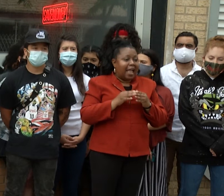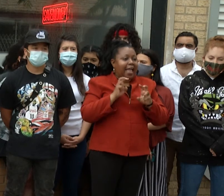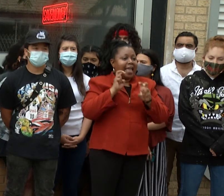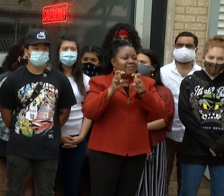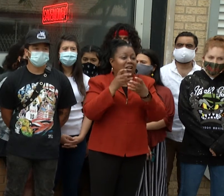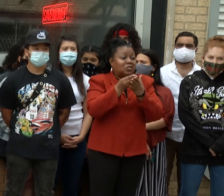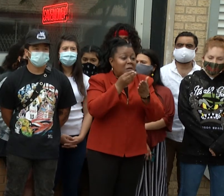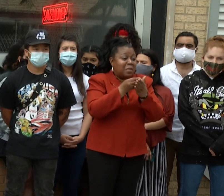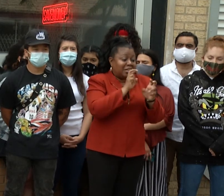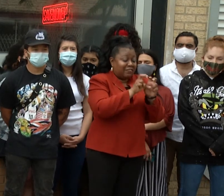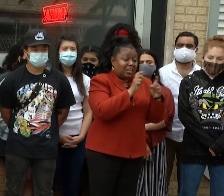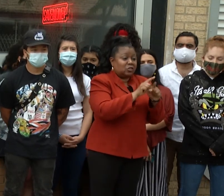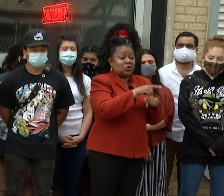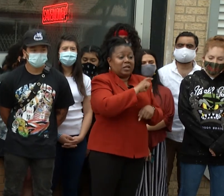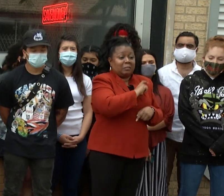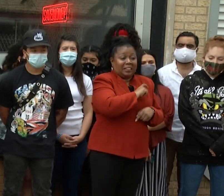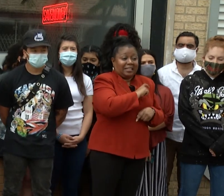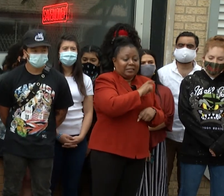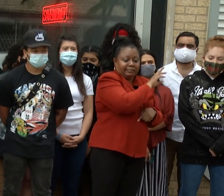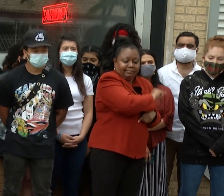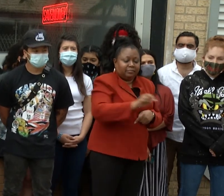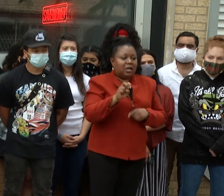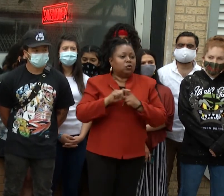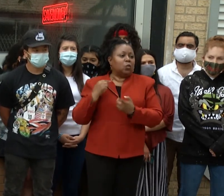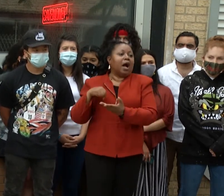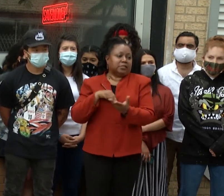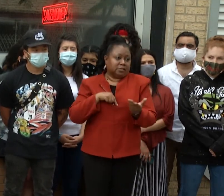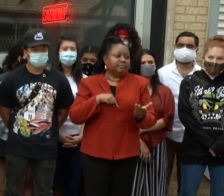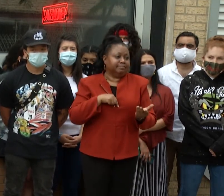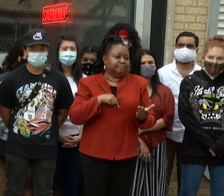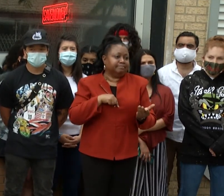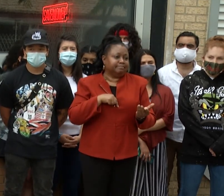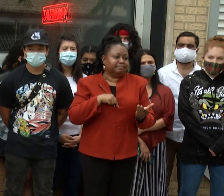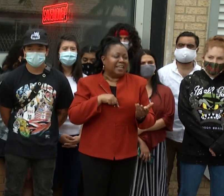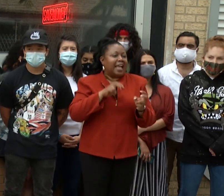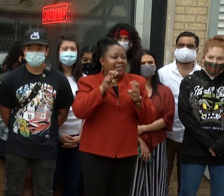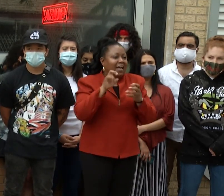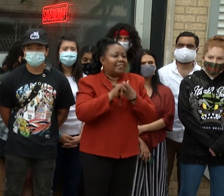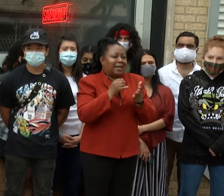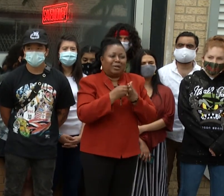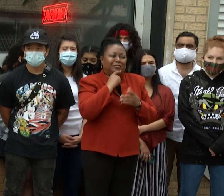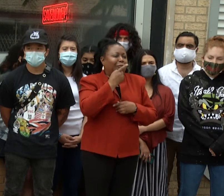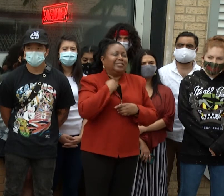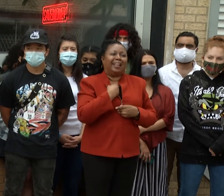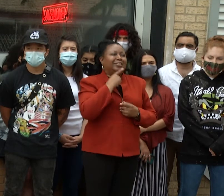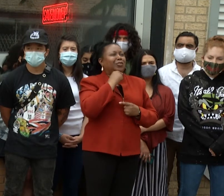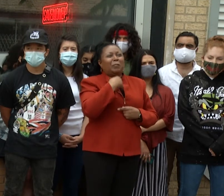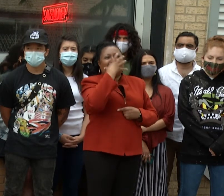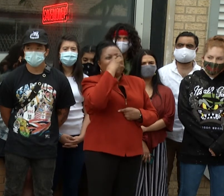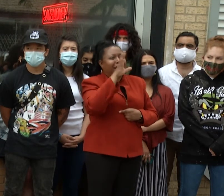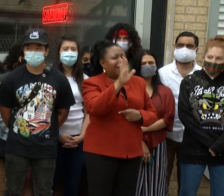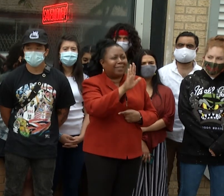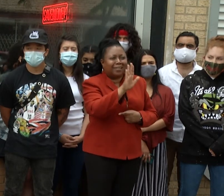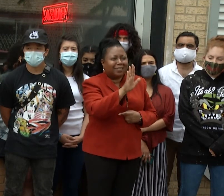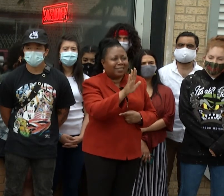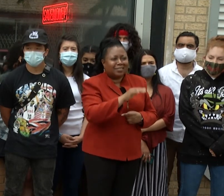invest that money that you're investing into the police into us. Invest that money and don't tell us not to be mad.